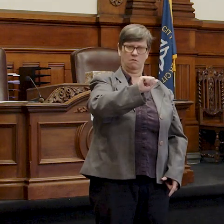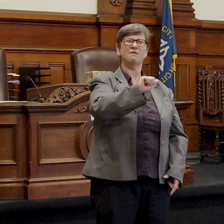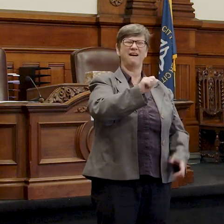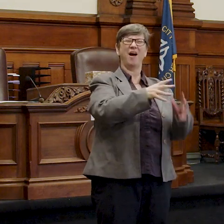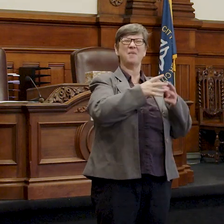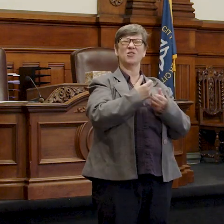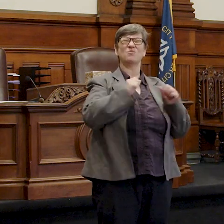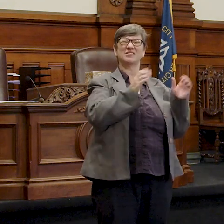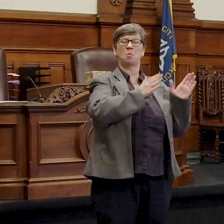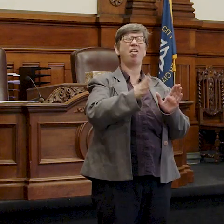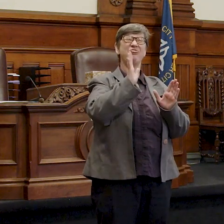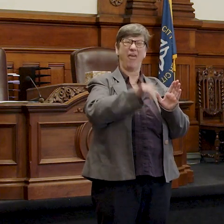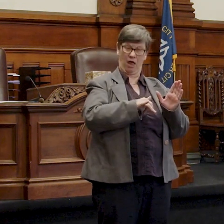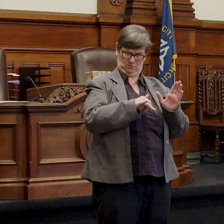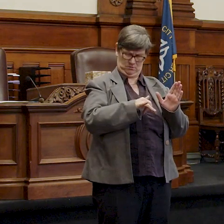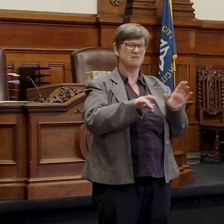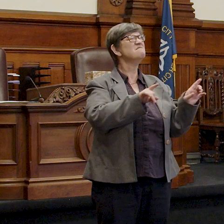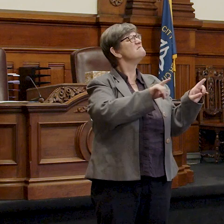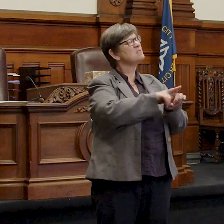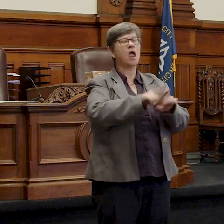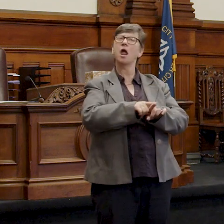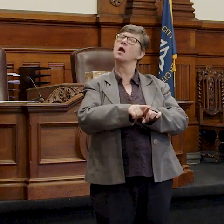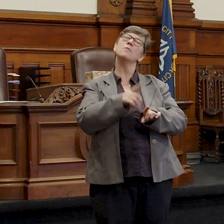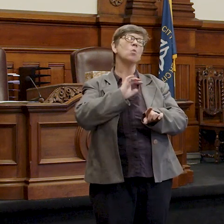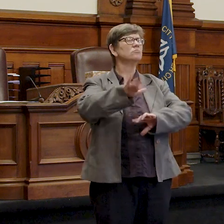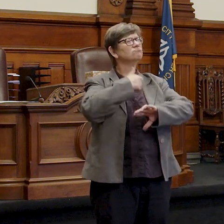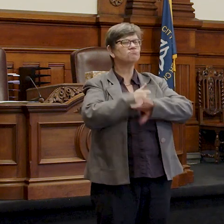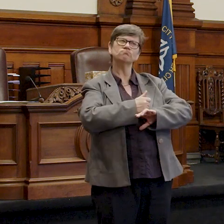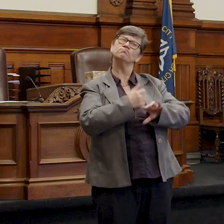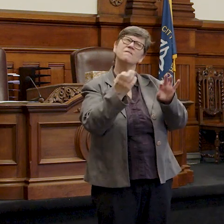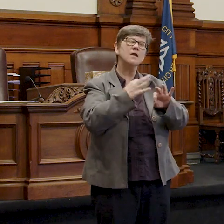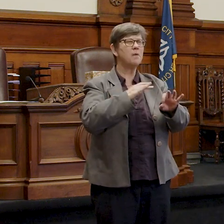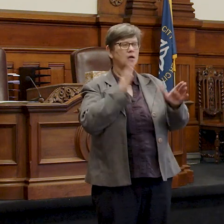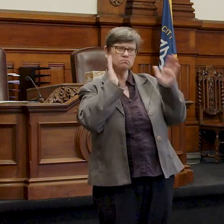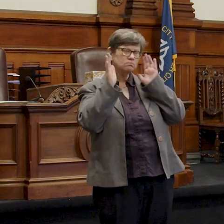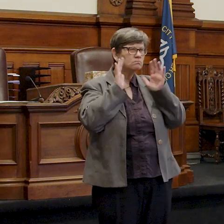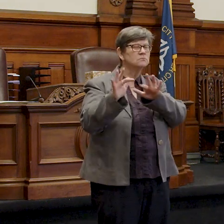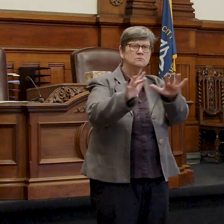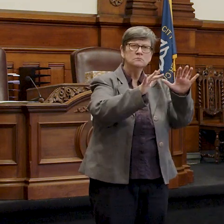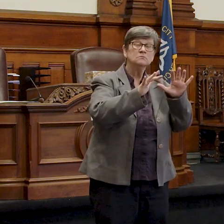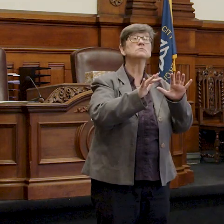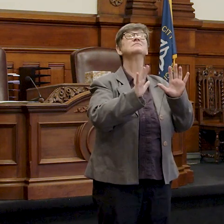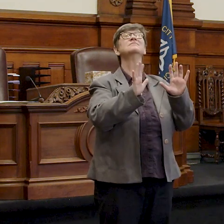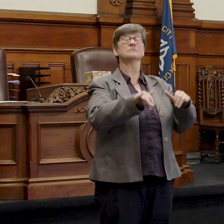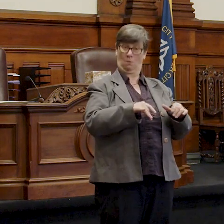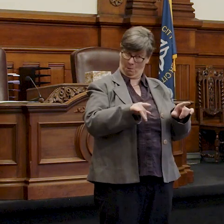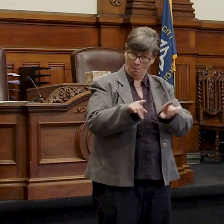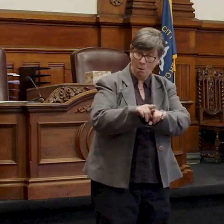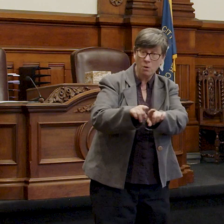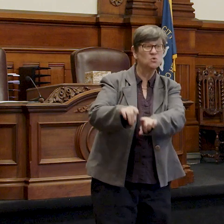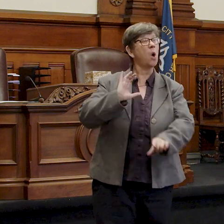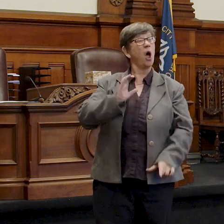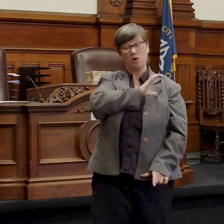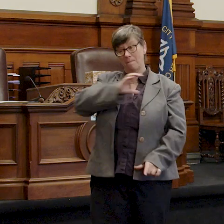to listening to our residents and stakeholders is by no means limited to those sessions. From the commissions and advisory boards that help